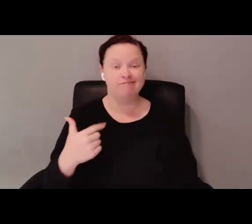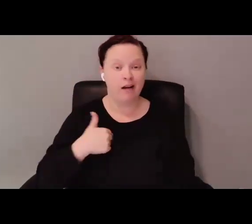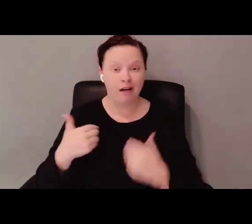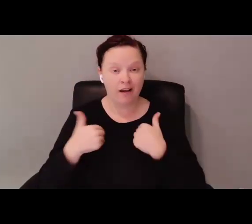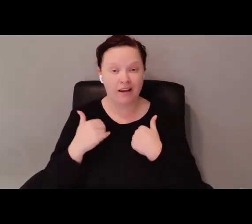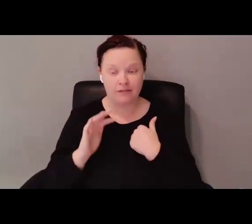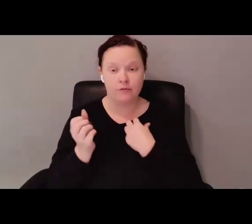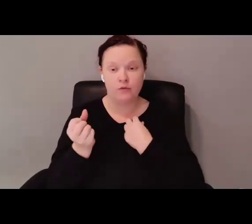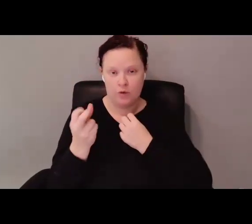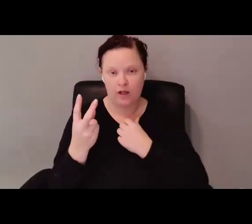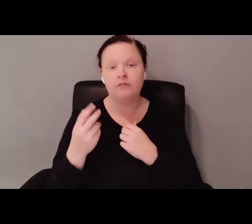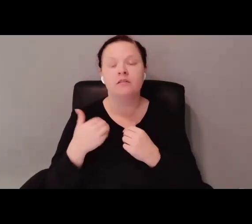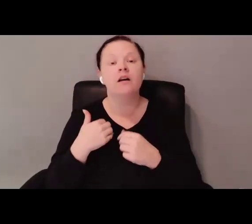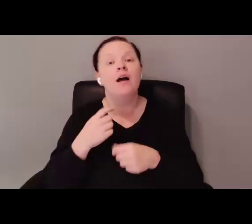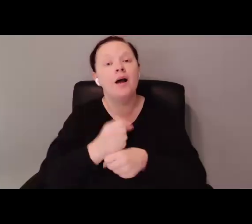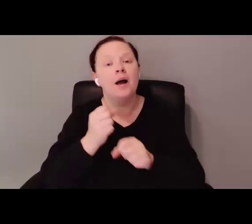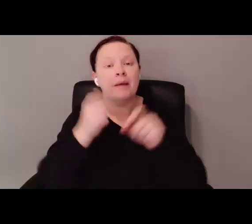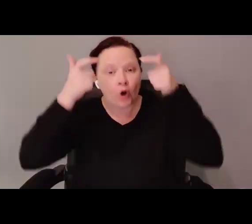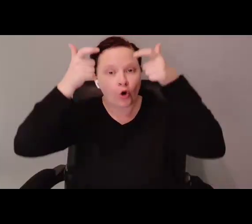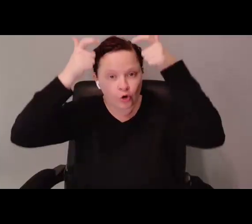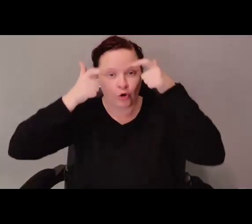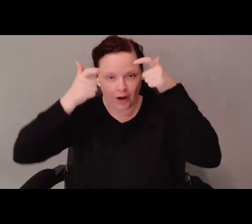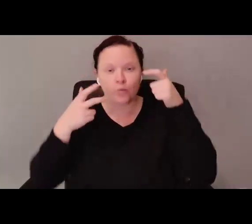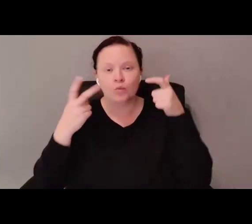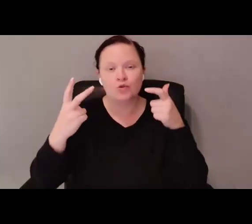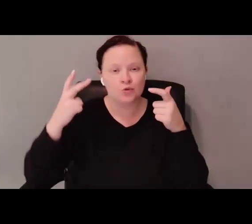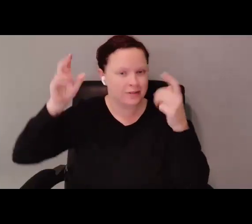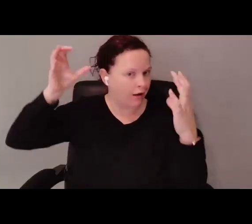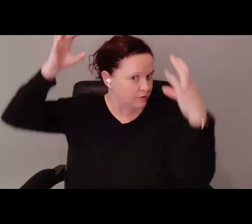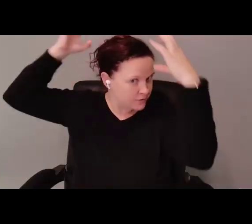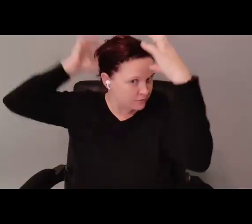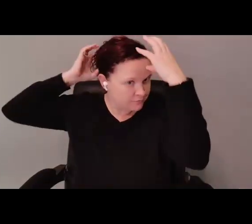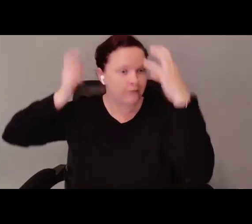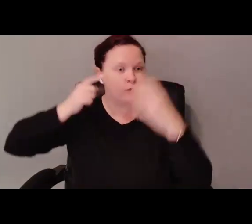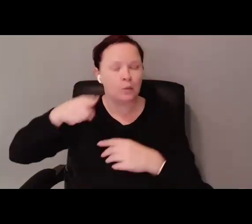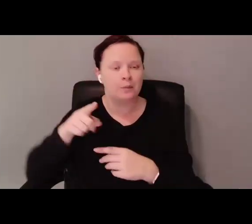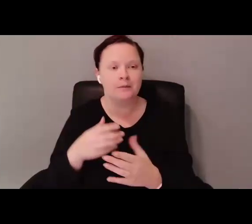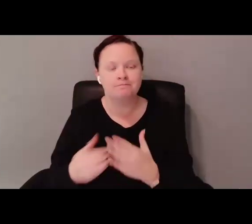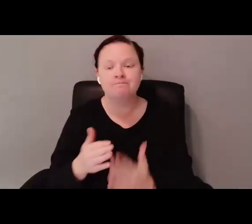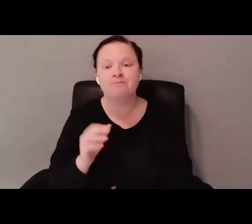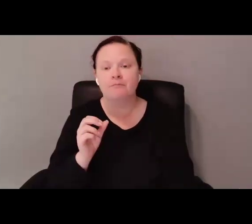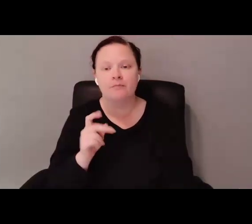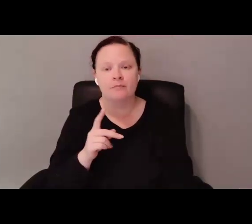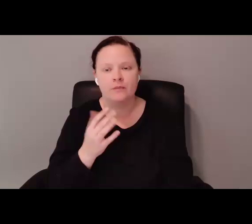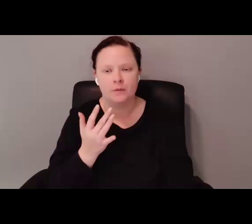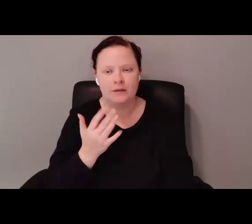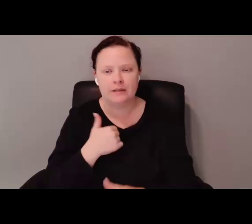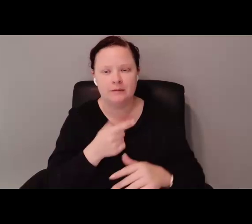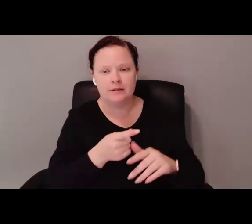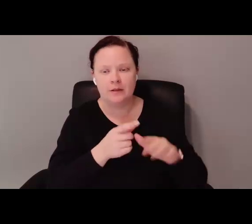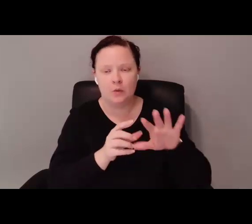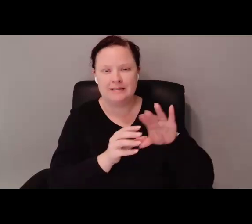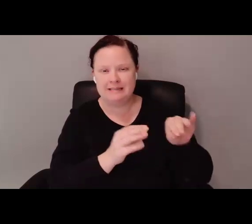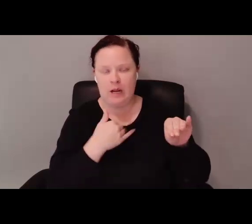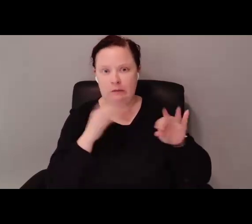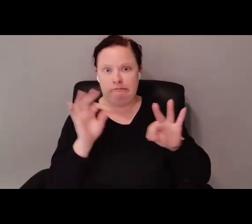I actually made two-sided crowns for you all. So, I'm going to close that so I'm not getting too